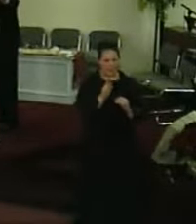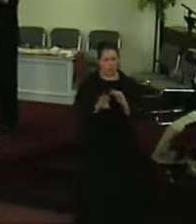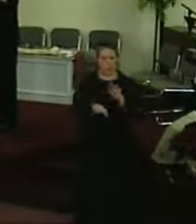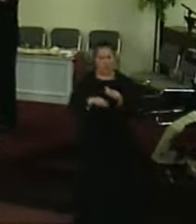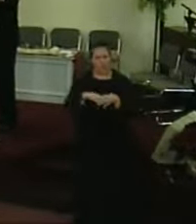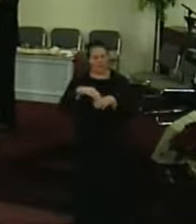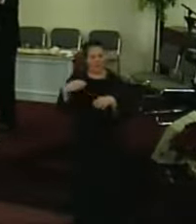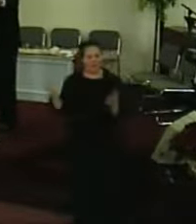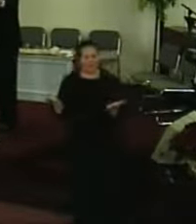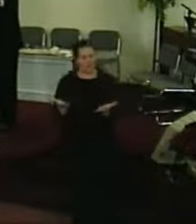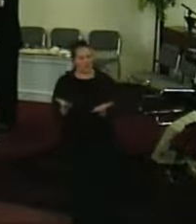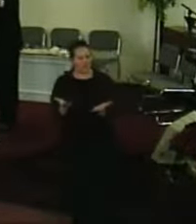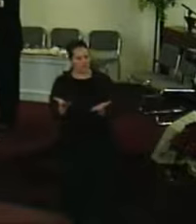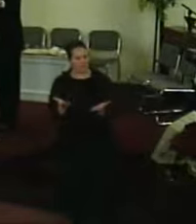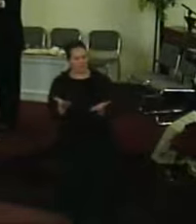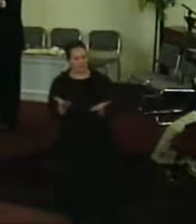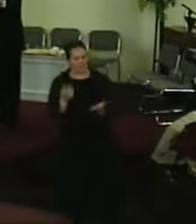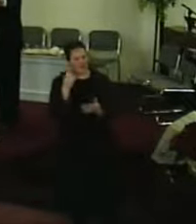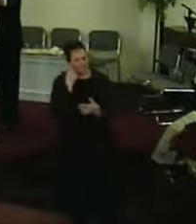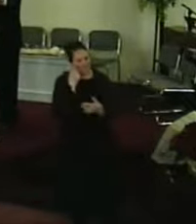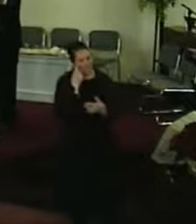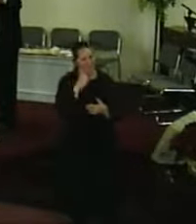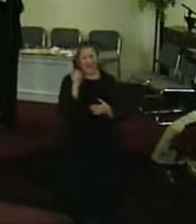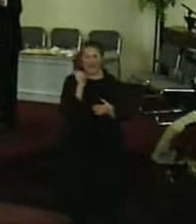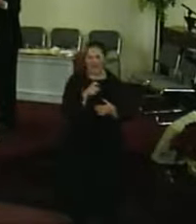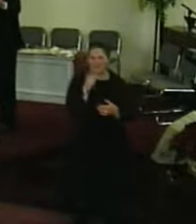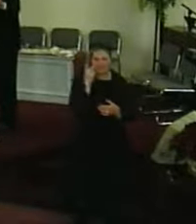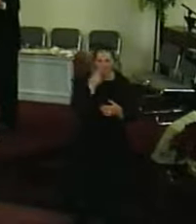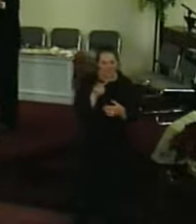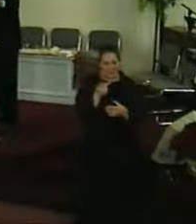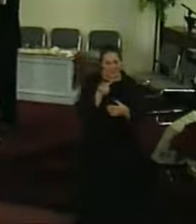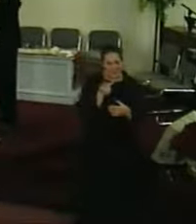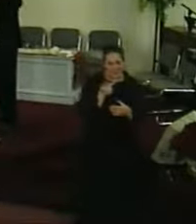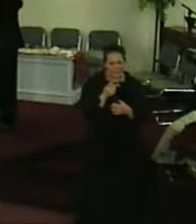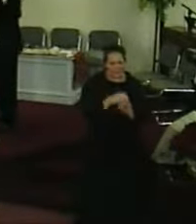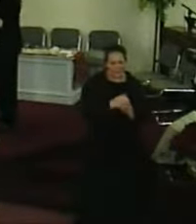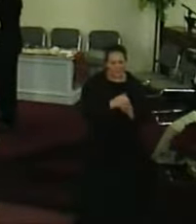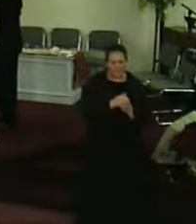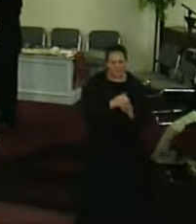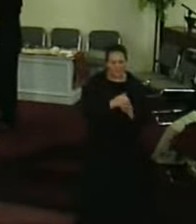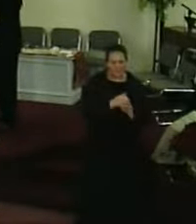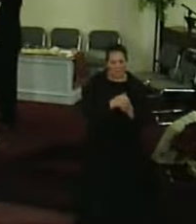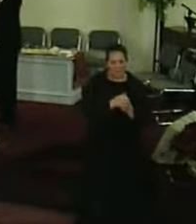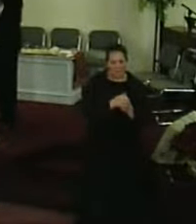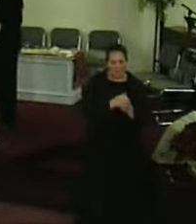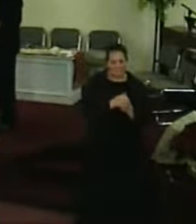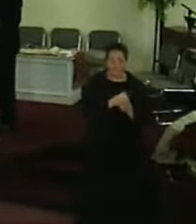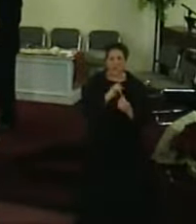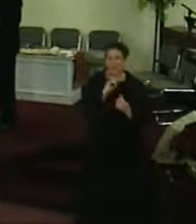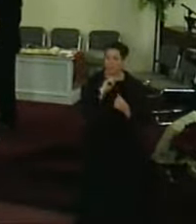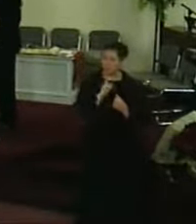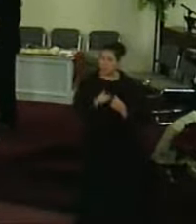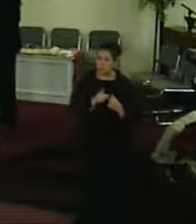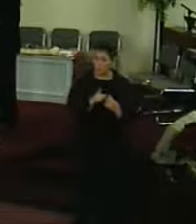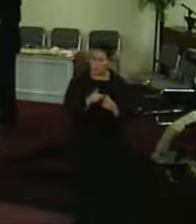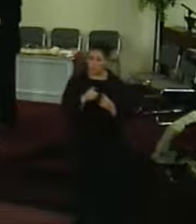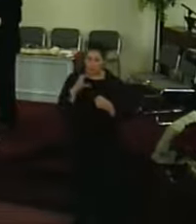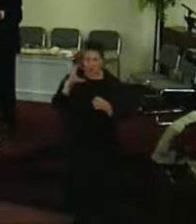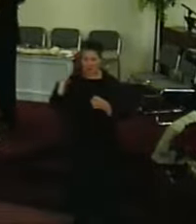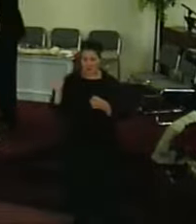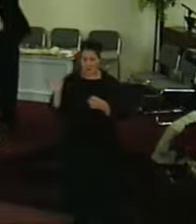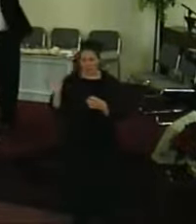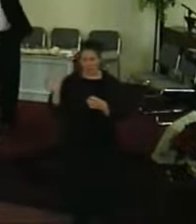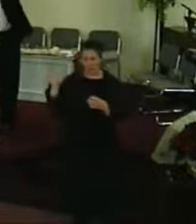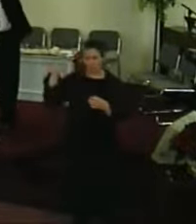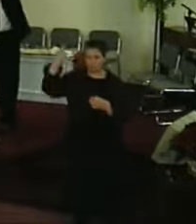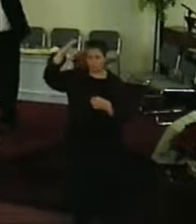And you don't have to see it. You can walk out of here and it can be just as sure as the sun coming up tomorrow morning. How